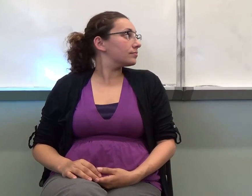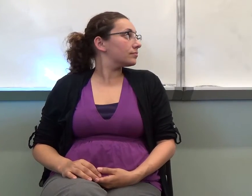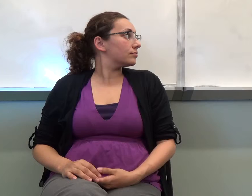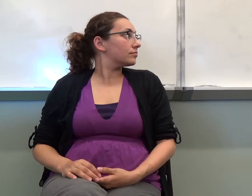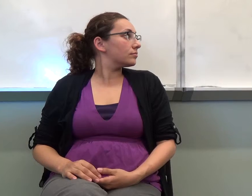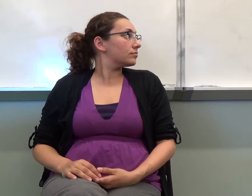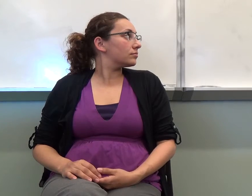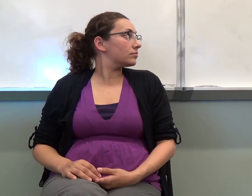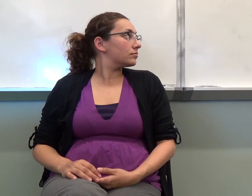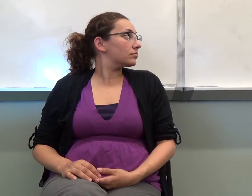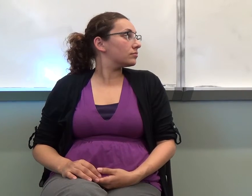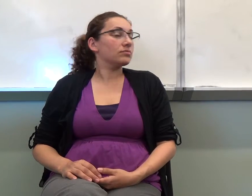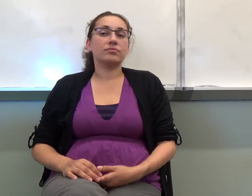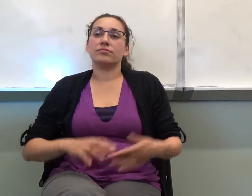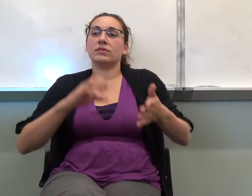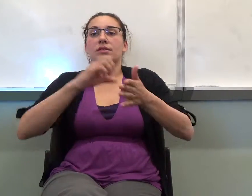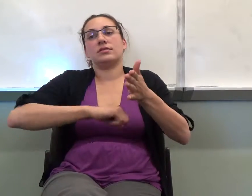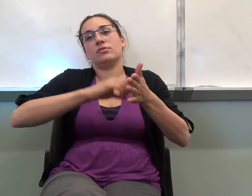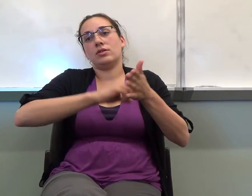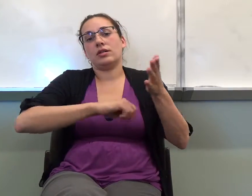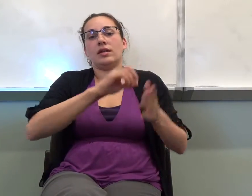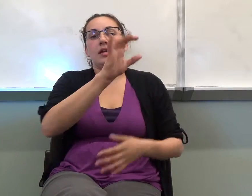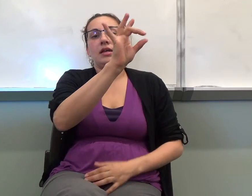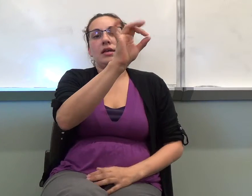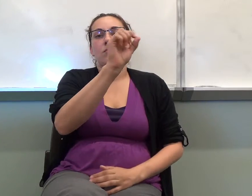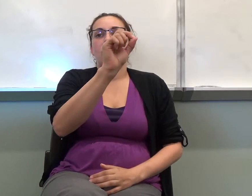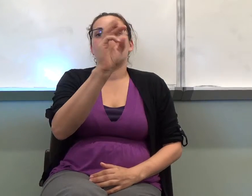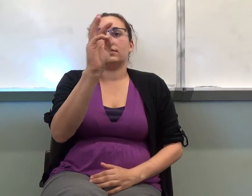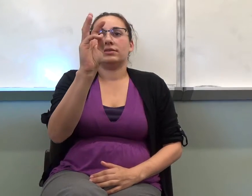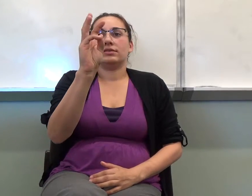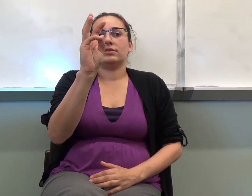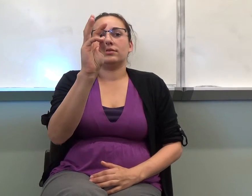So you just do a subtraction. 8.6 would be the difference between the two.